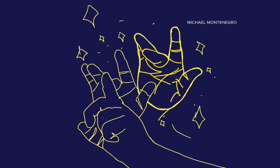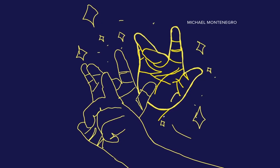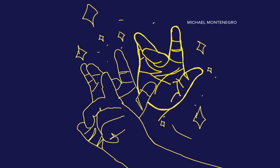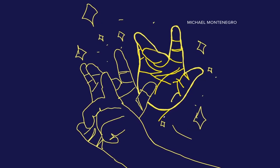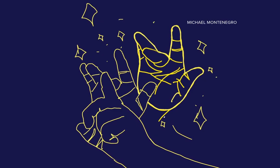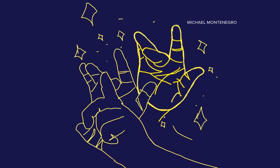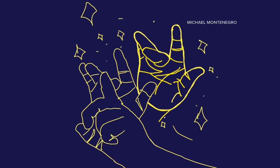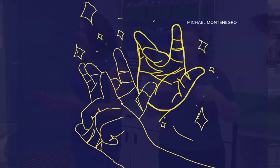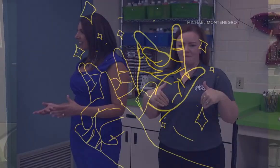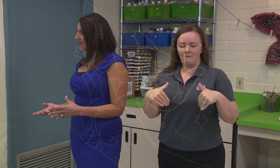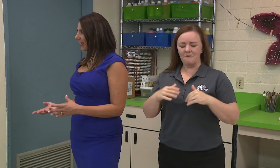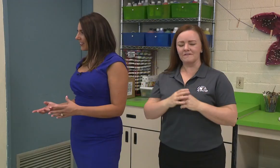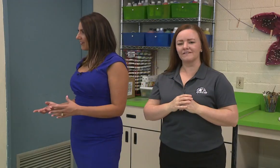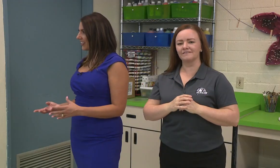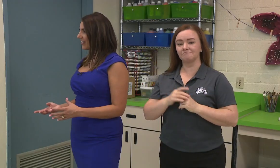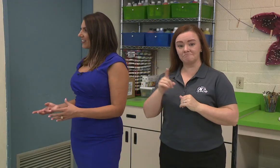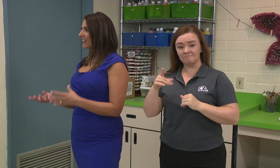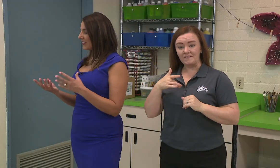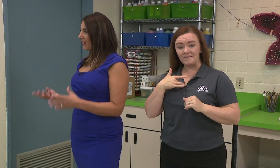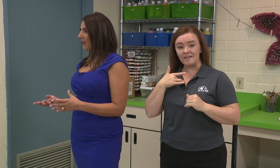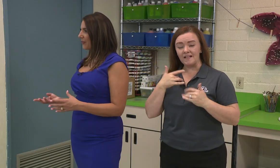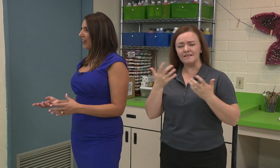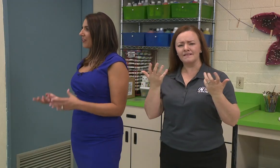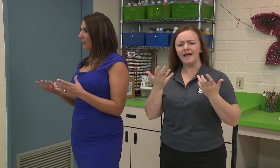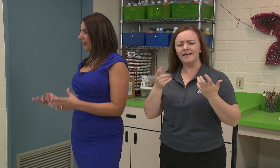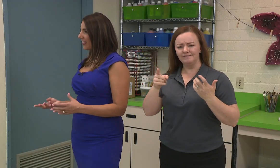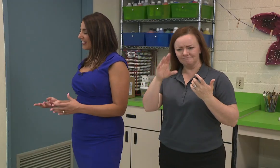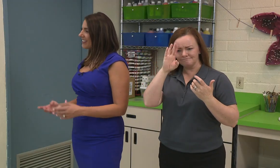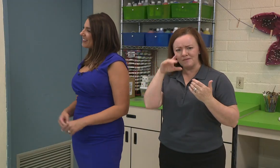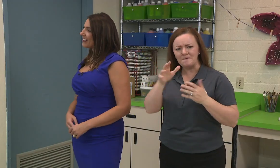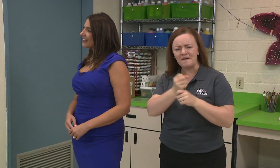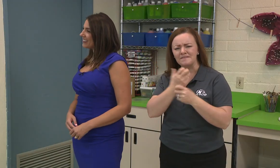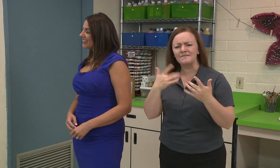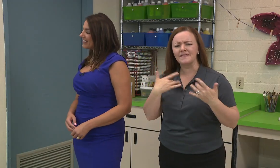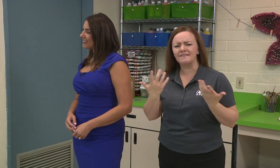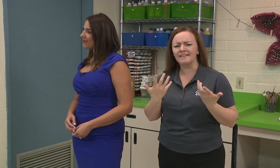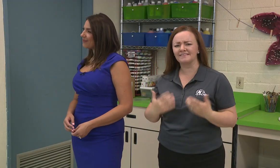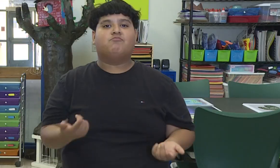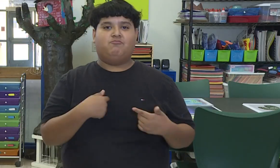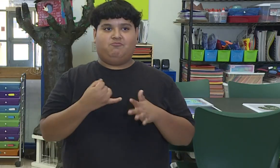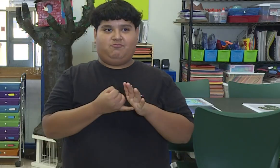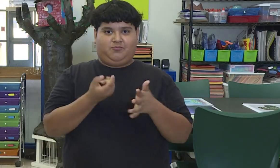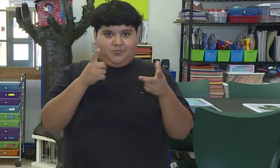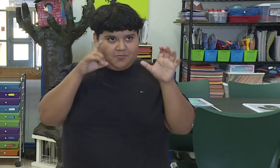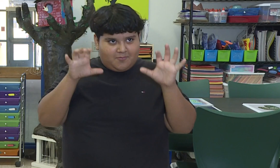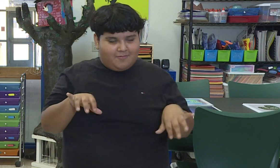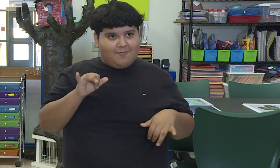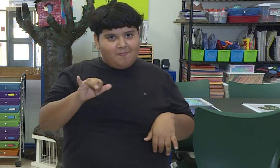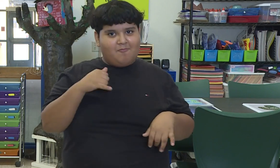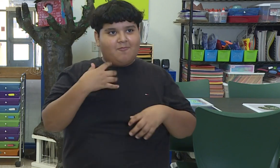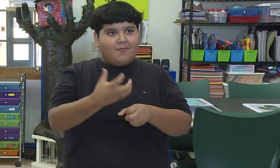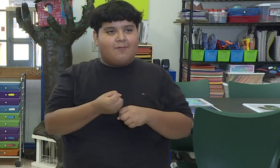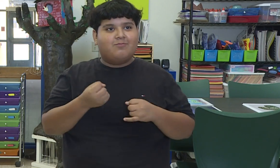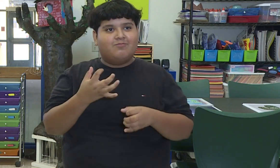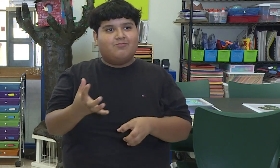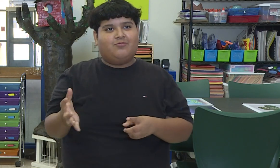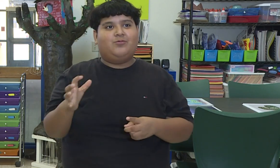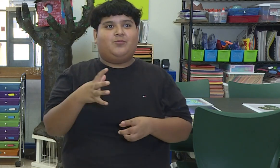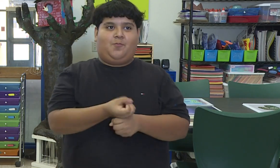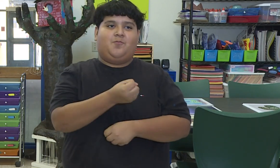art. How does it make you feel to know that you won this? I was shocked that I won